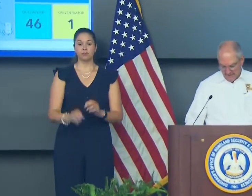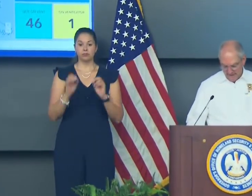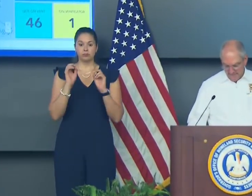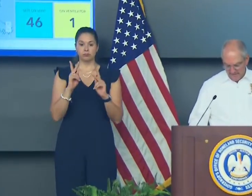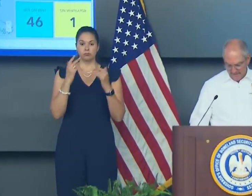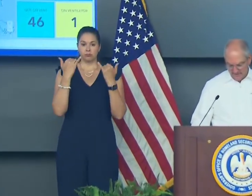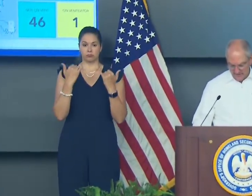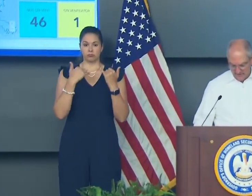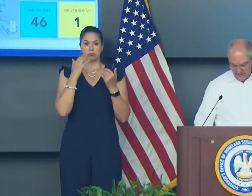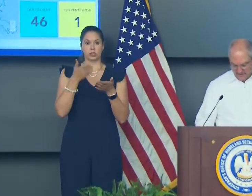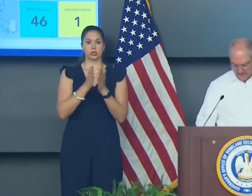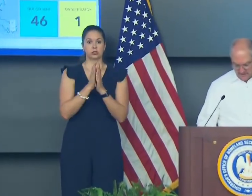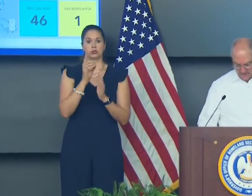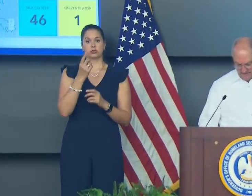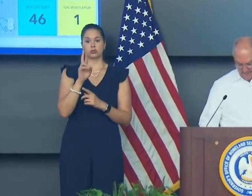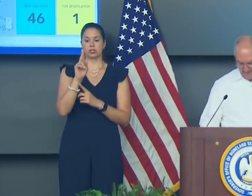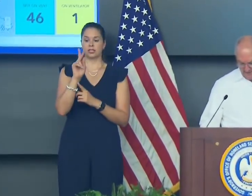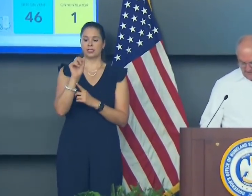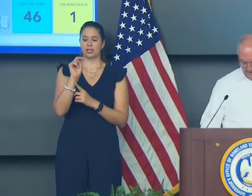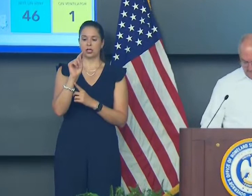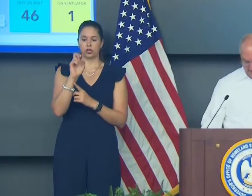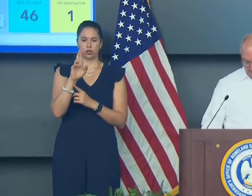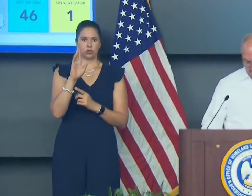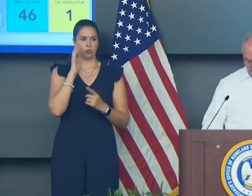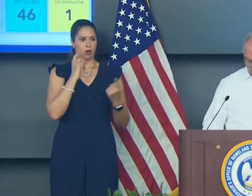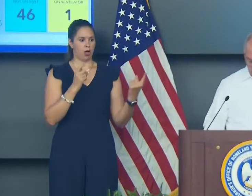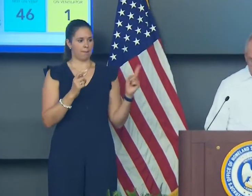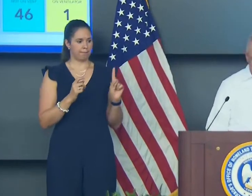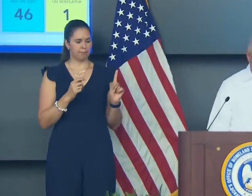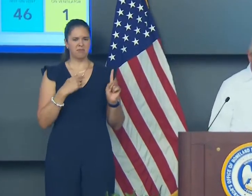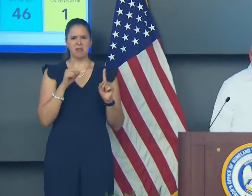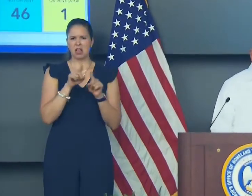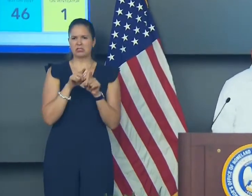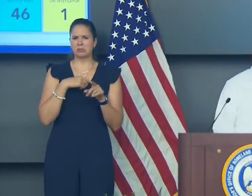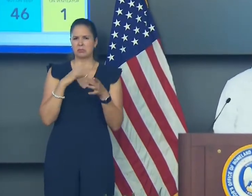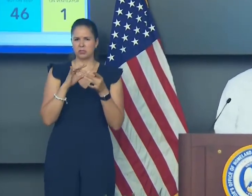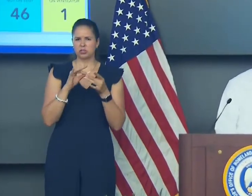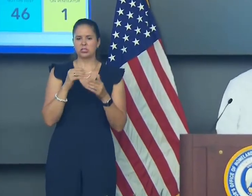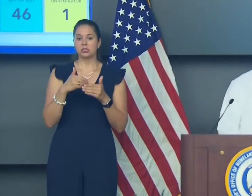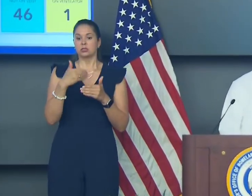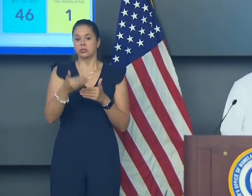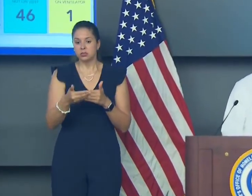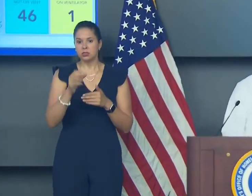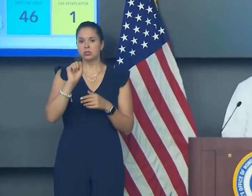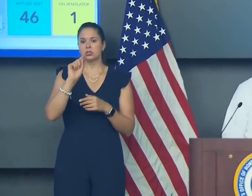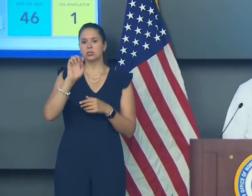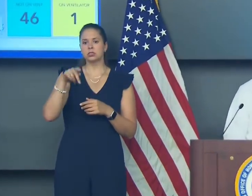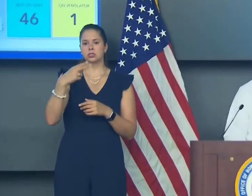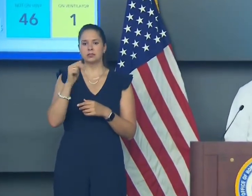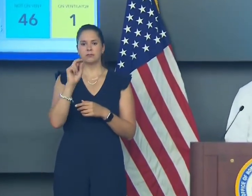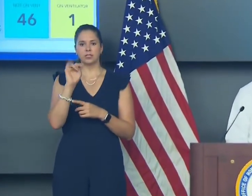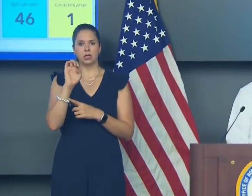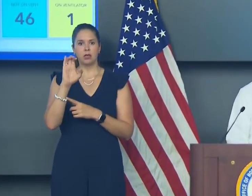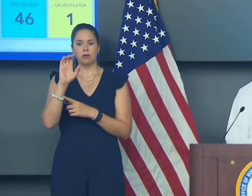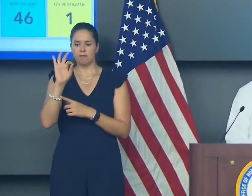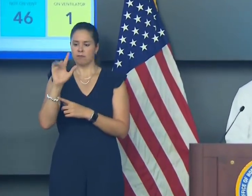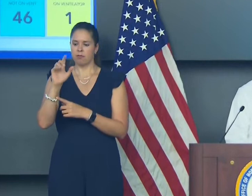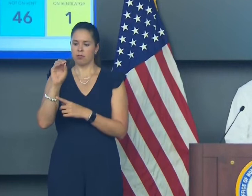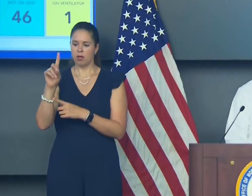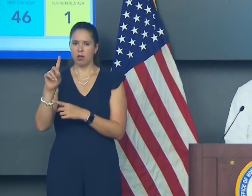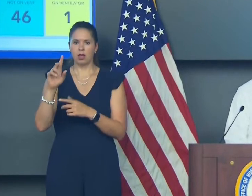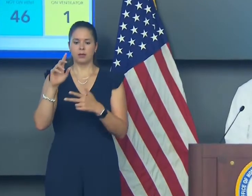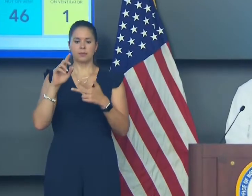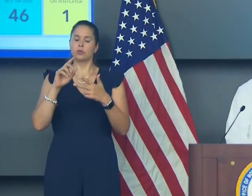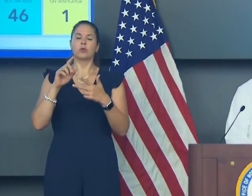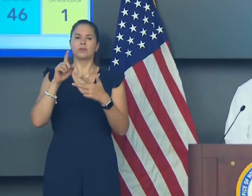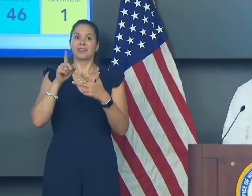Okay, at this time, I'm going to ask Dr. Cantor to come up. As I mentioned, he'll be followed by Stephanie Flood, Ebony Addison,